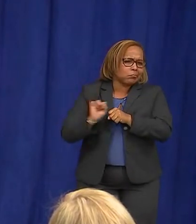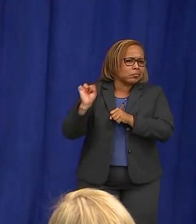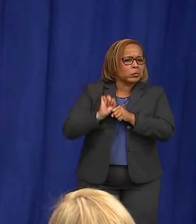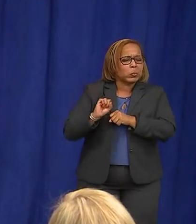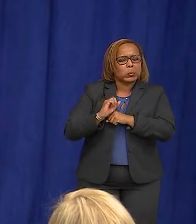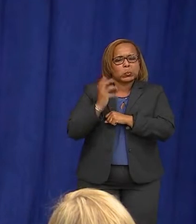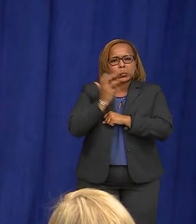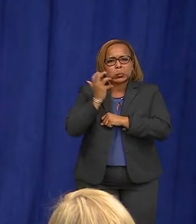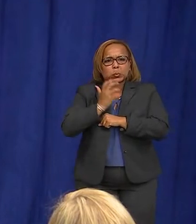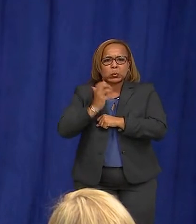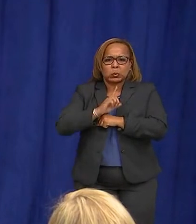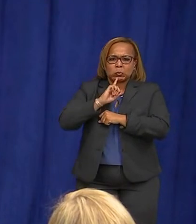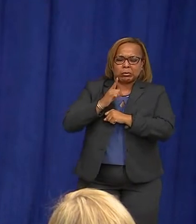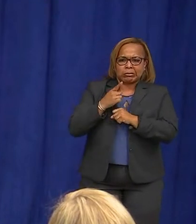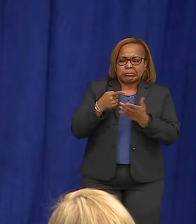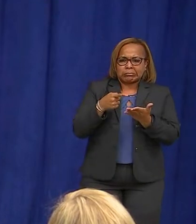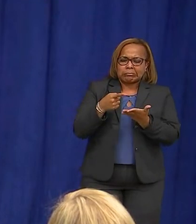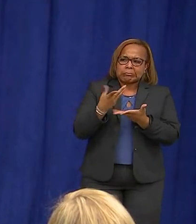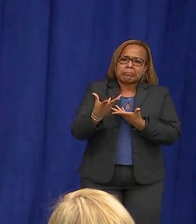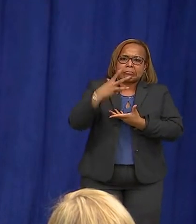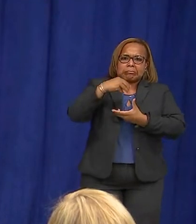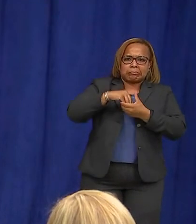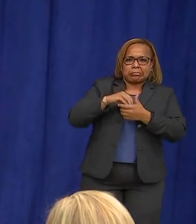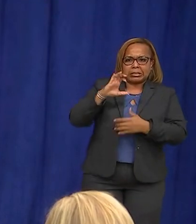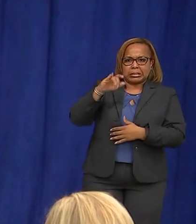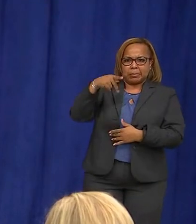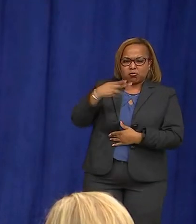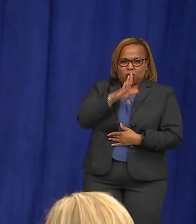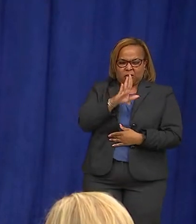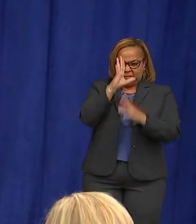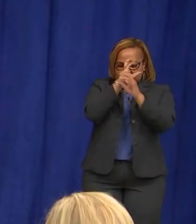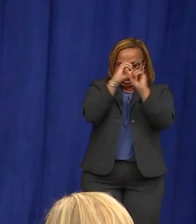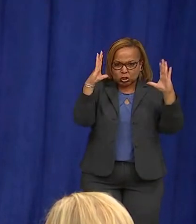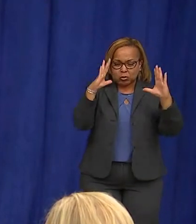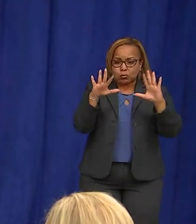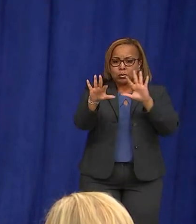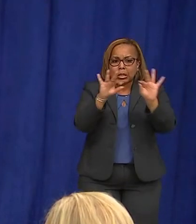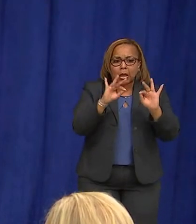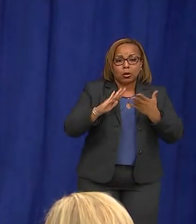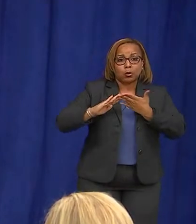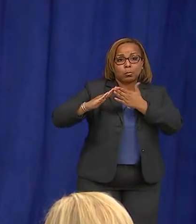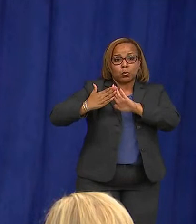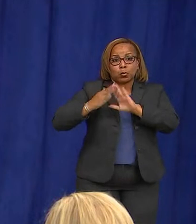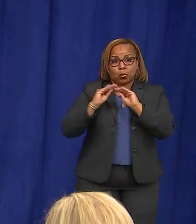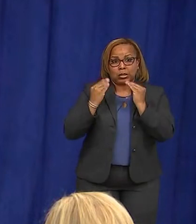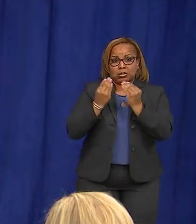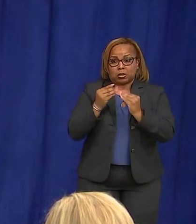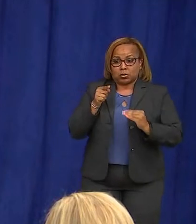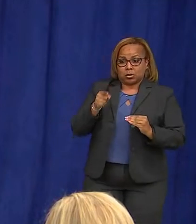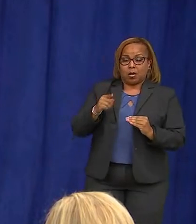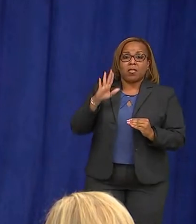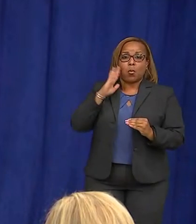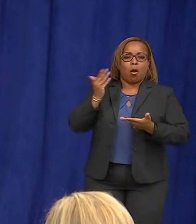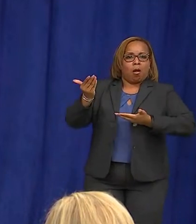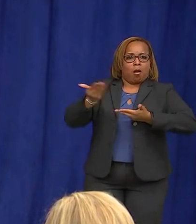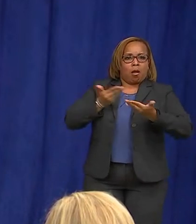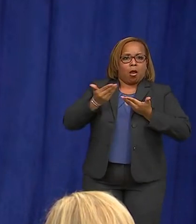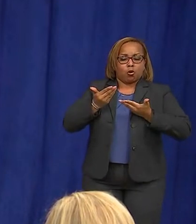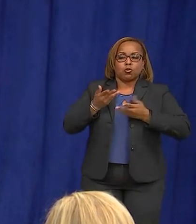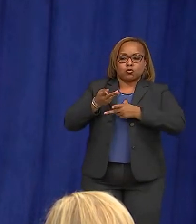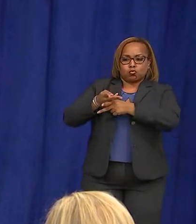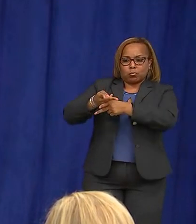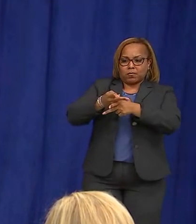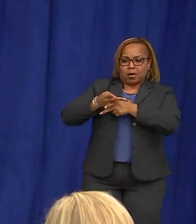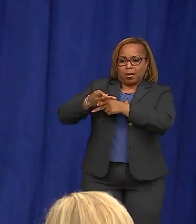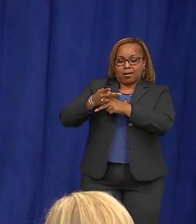diligently to manifest the city's and the CDPH's vision to select community-based organizations that will hire and